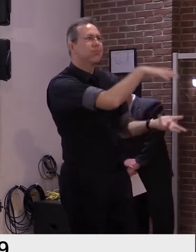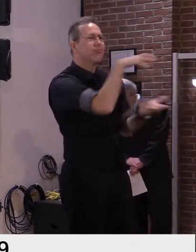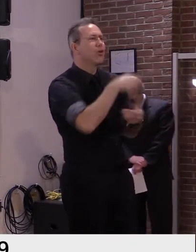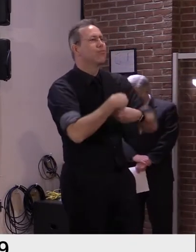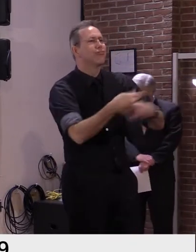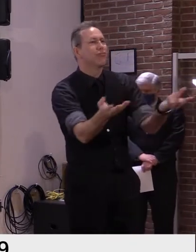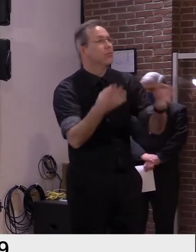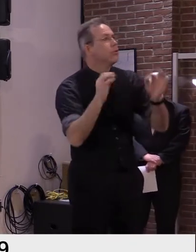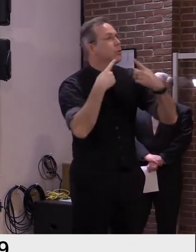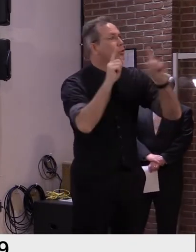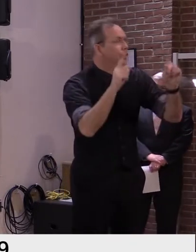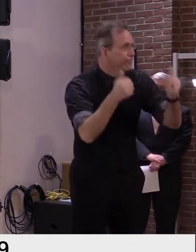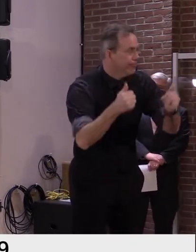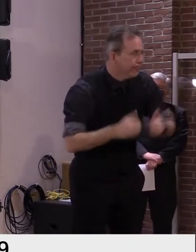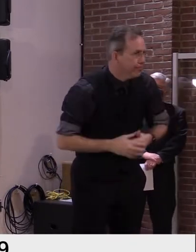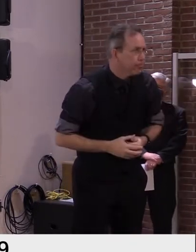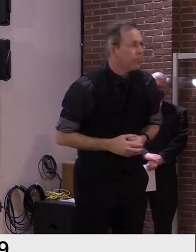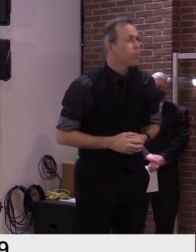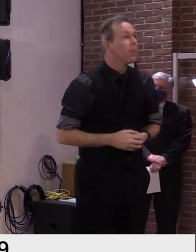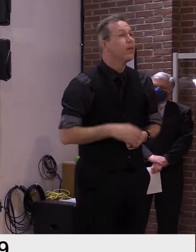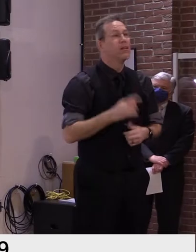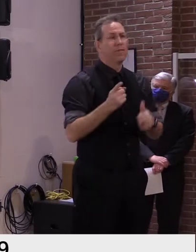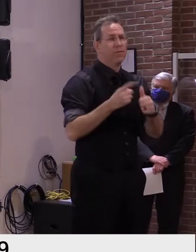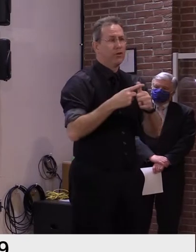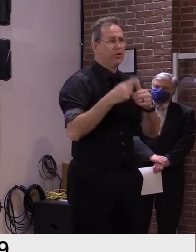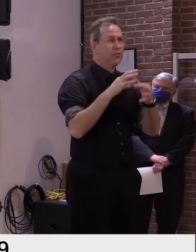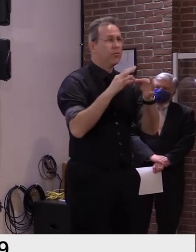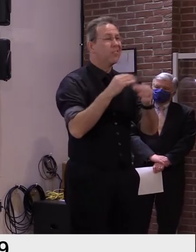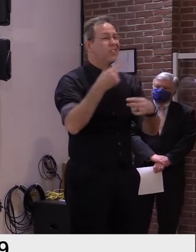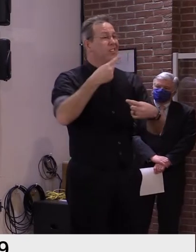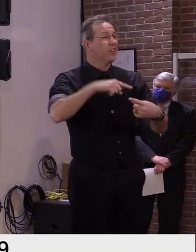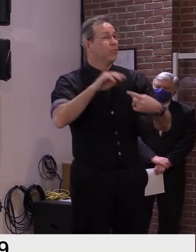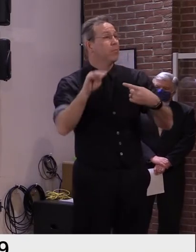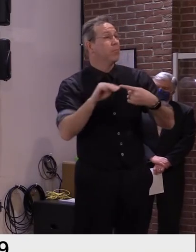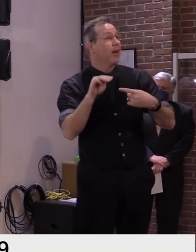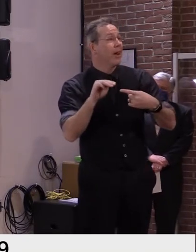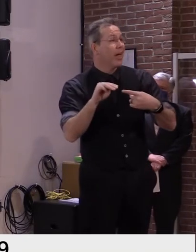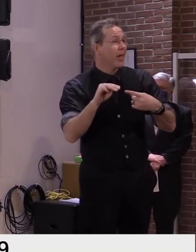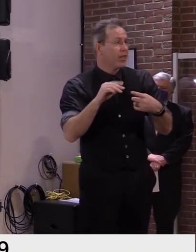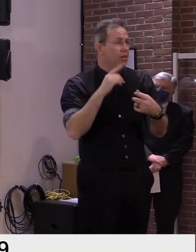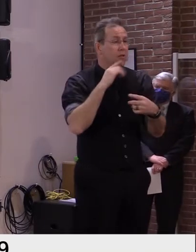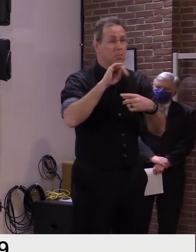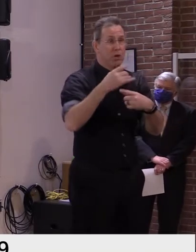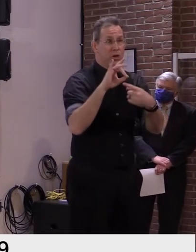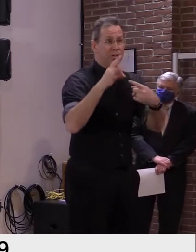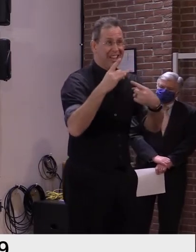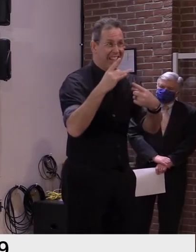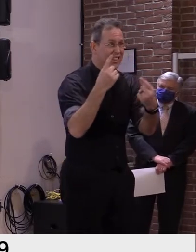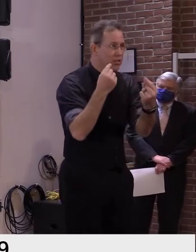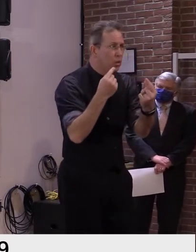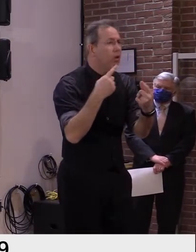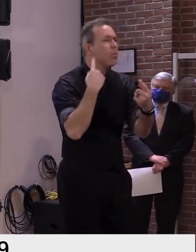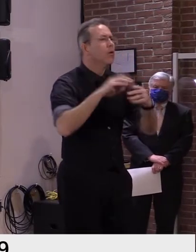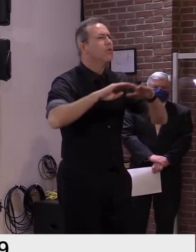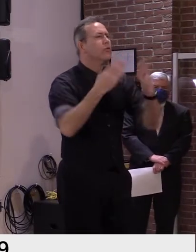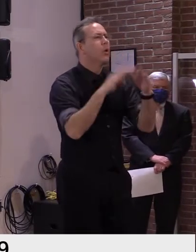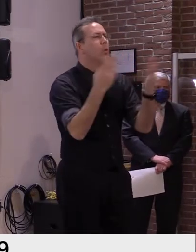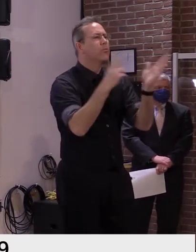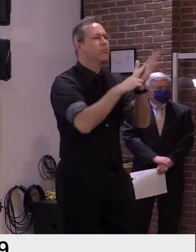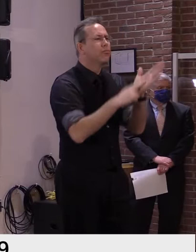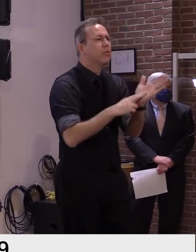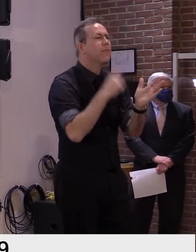First, this coming Monday, March 8th, we'll open phase 5 to Vermonters with certain high-risk